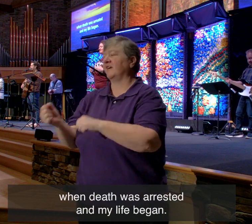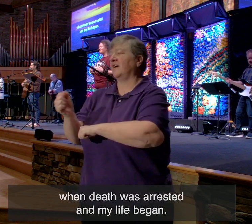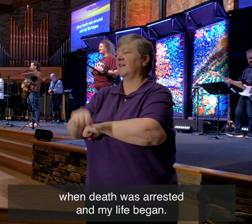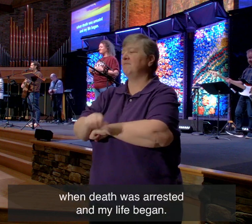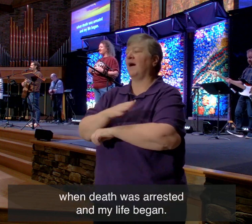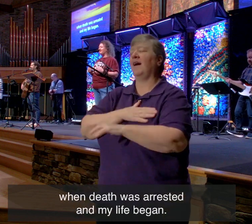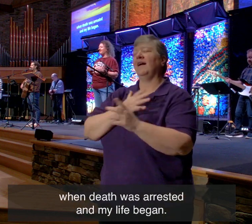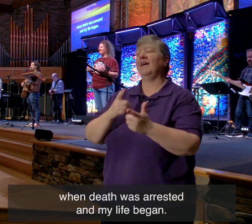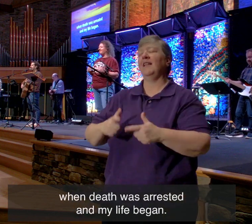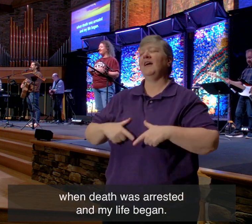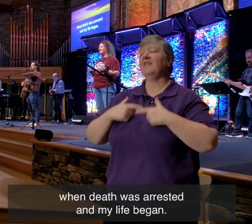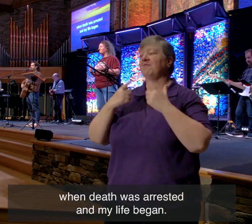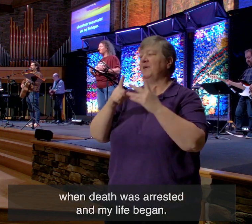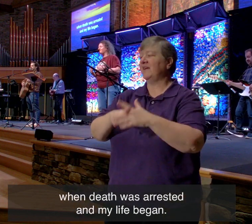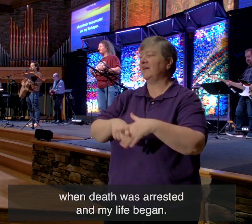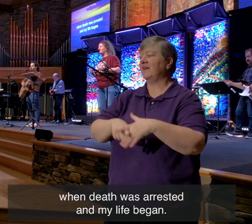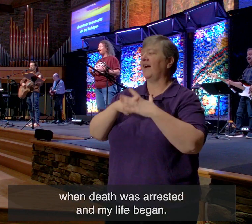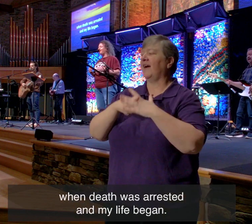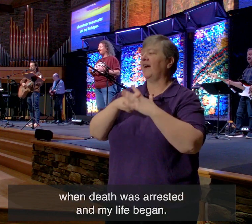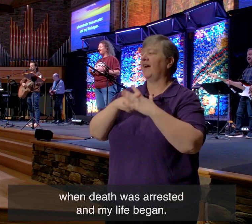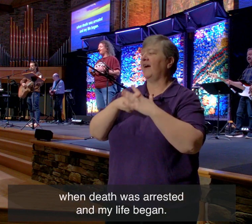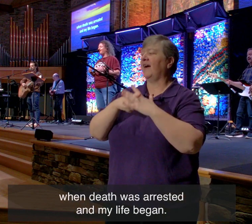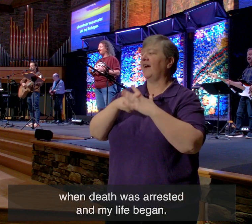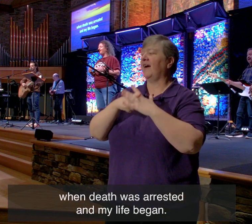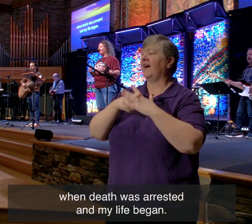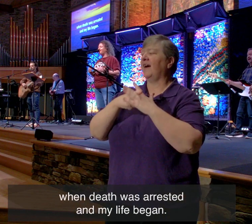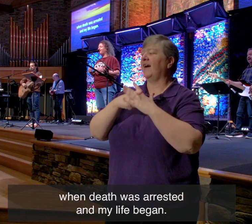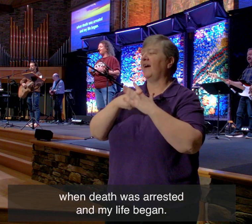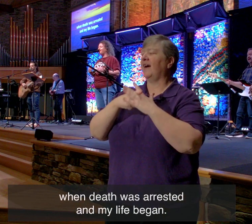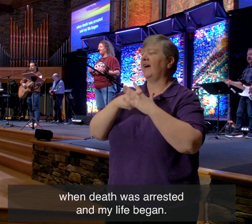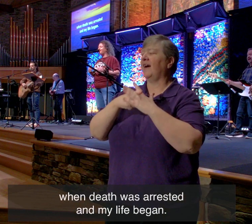was arrested, my life began.